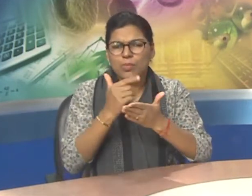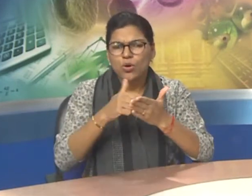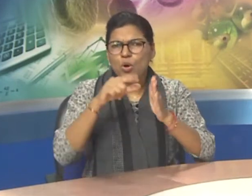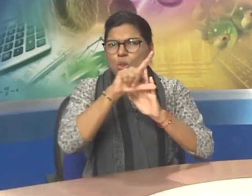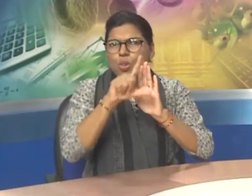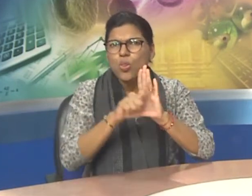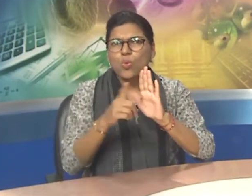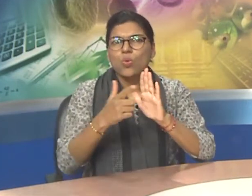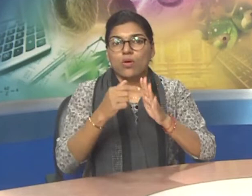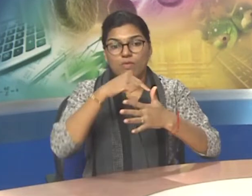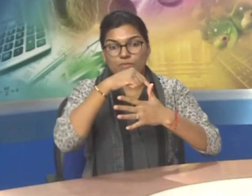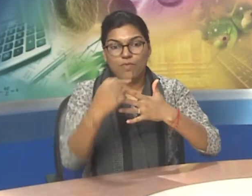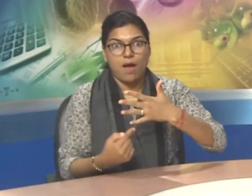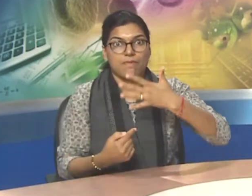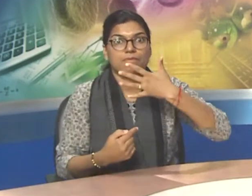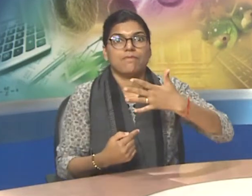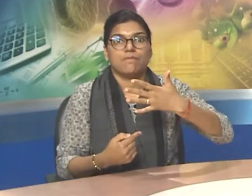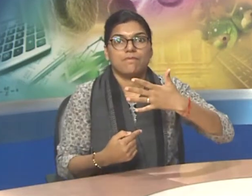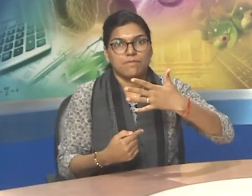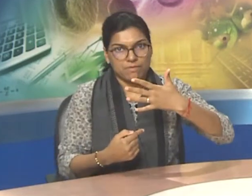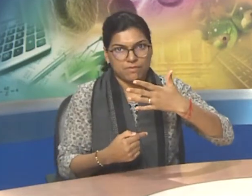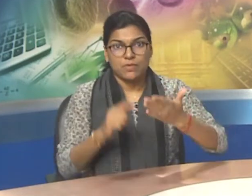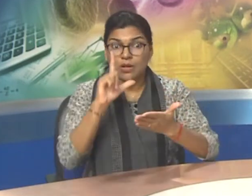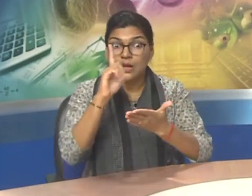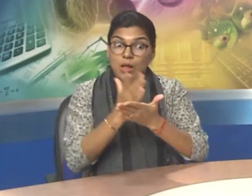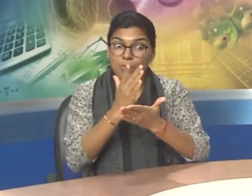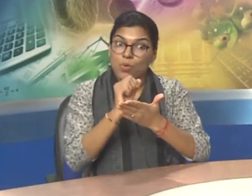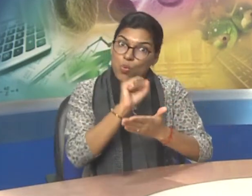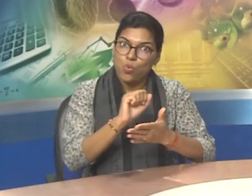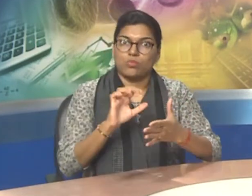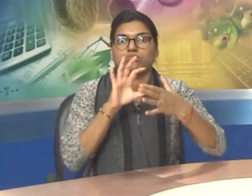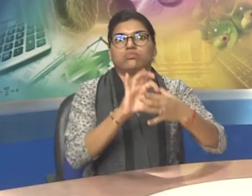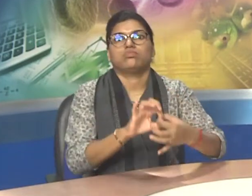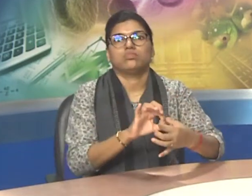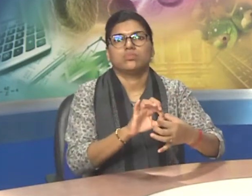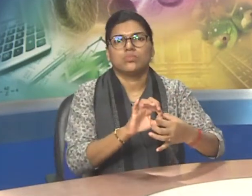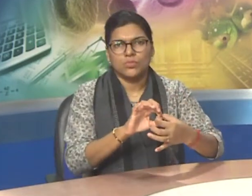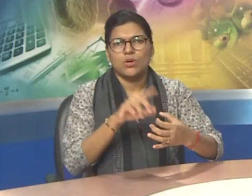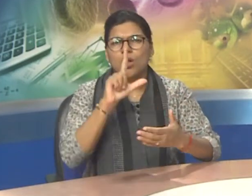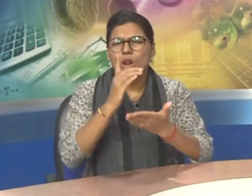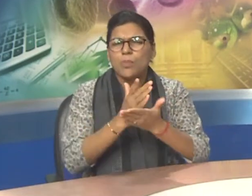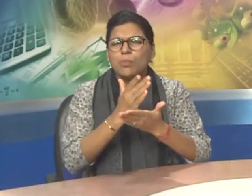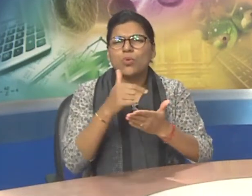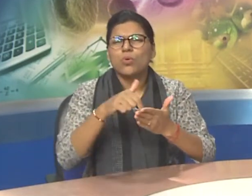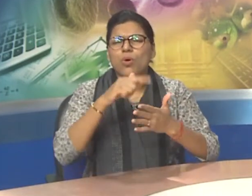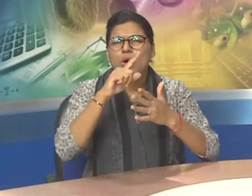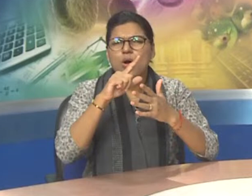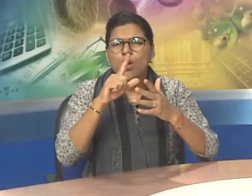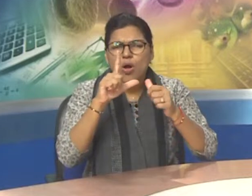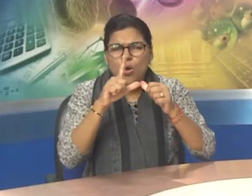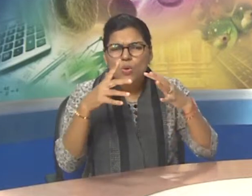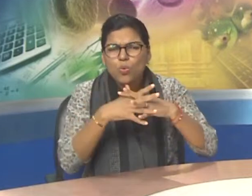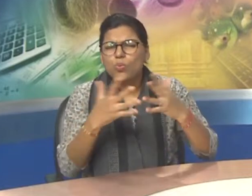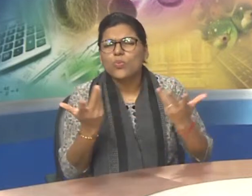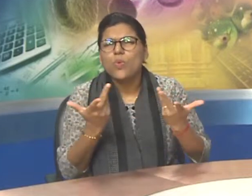learning all the 5 laws which are followed in library science.